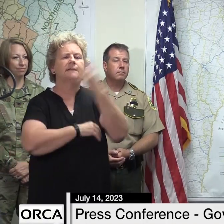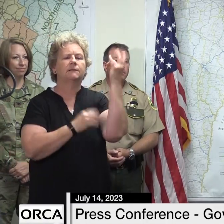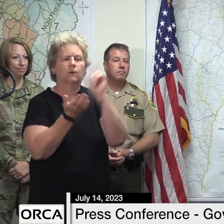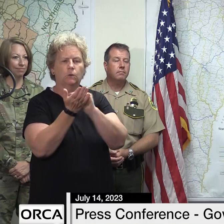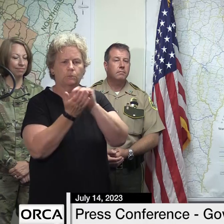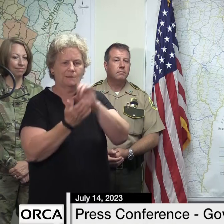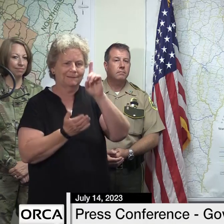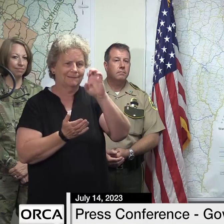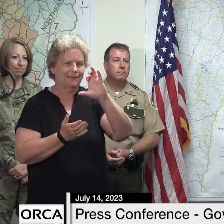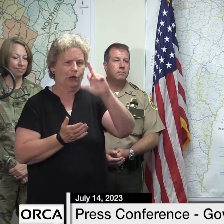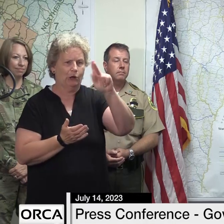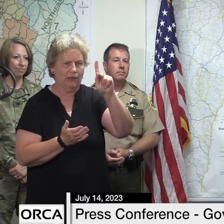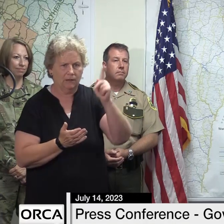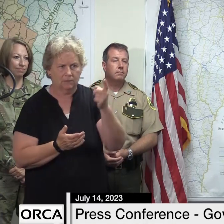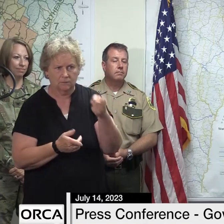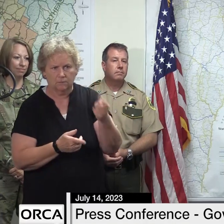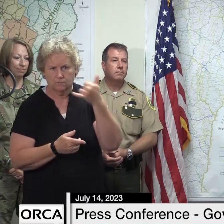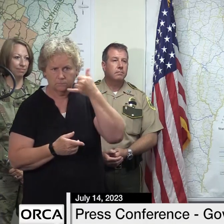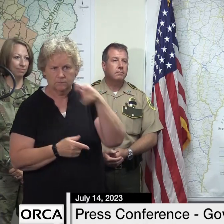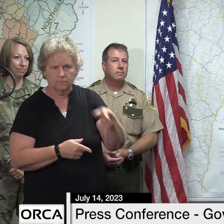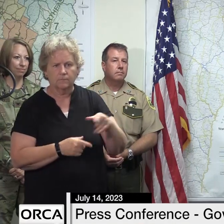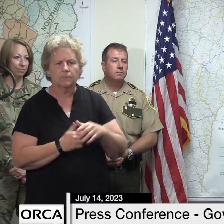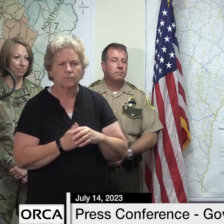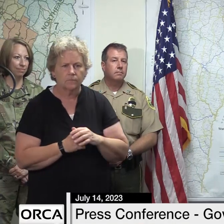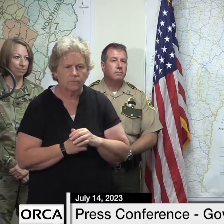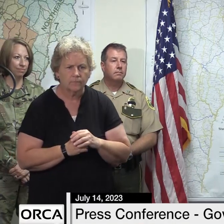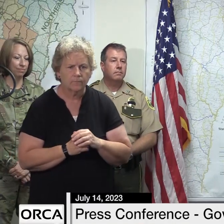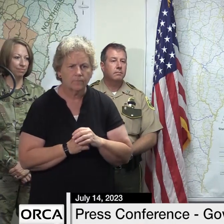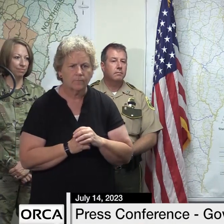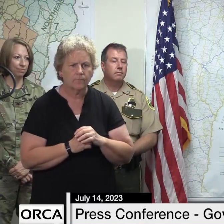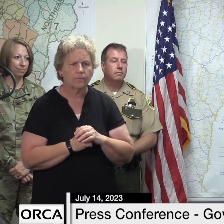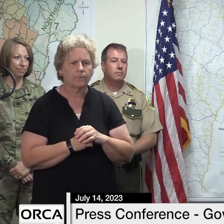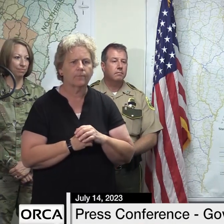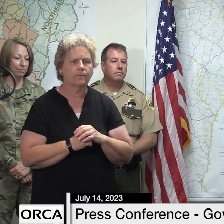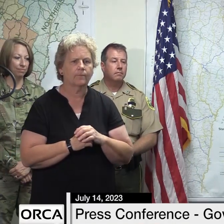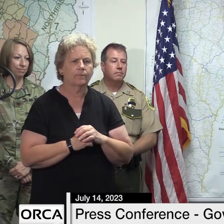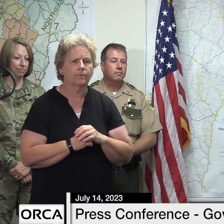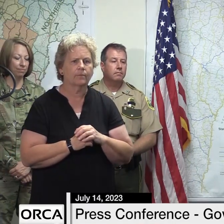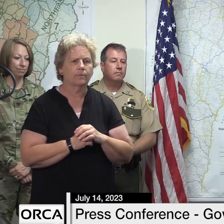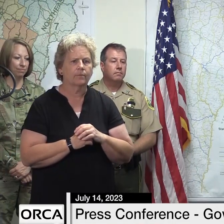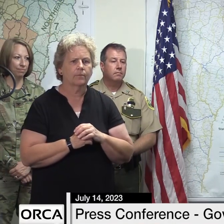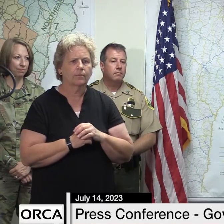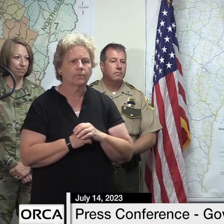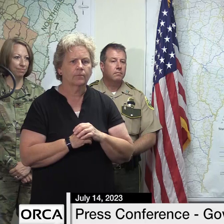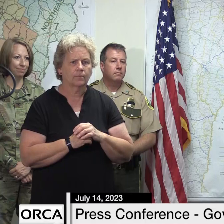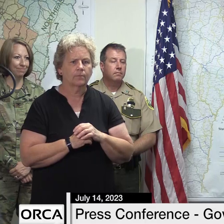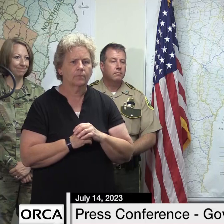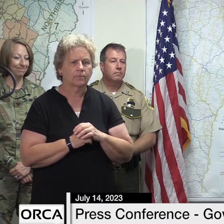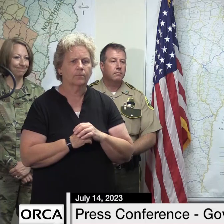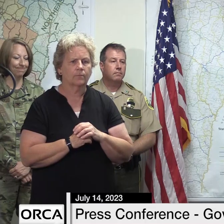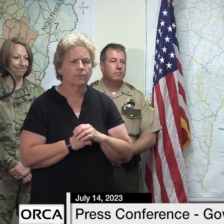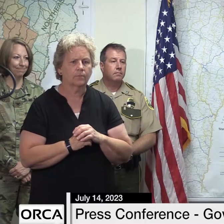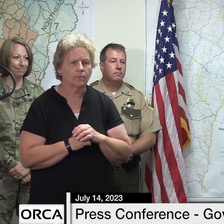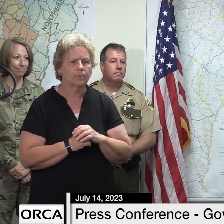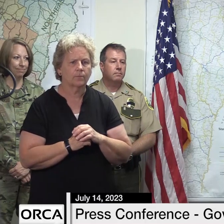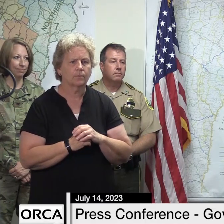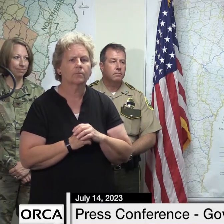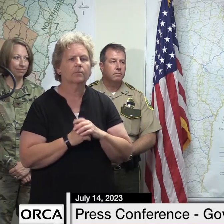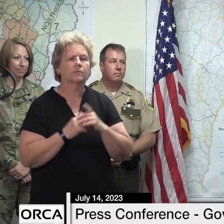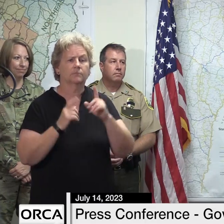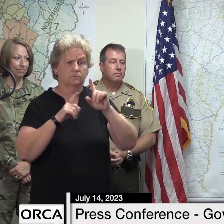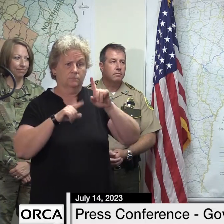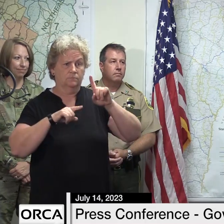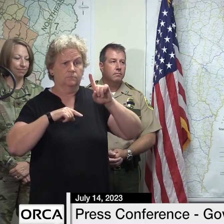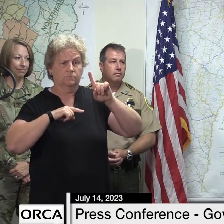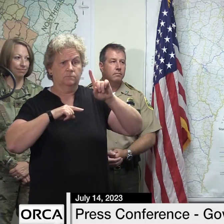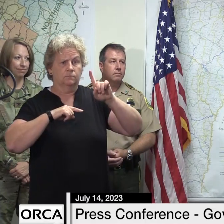Yes, thank you. Has the state been able to assess the scope of damage to mobile home parks around the state? Do you know how many have been